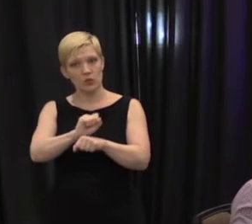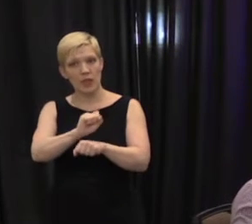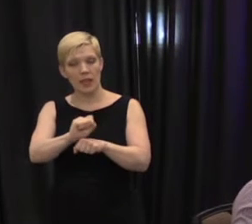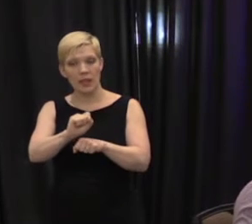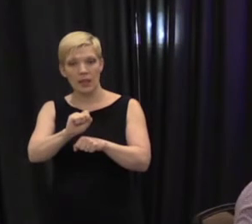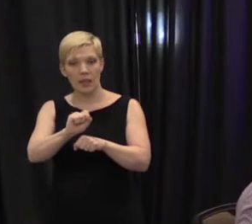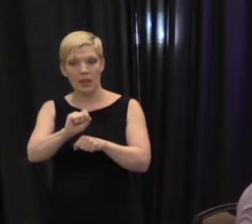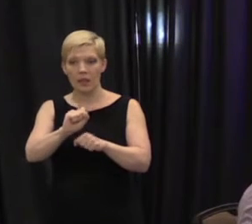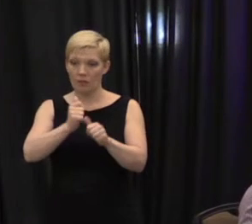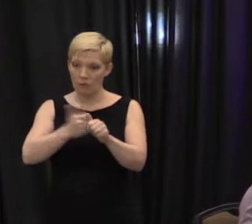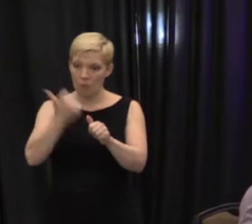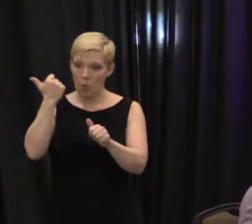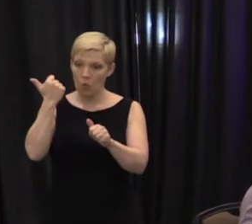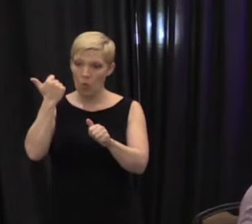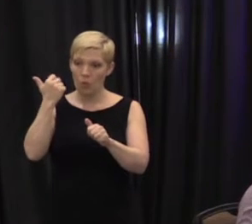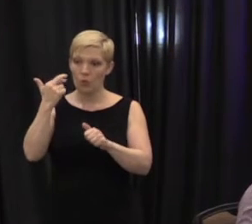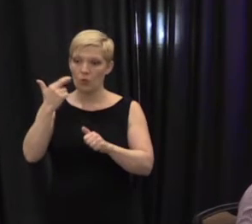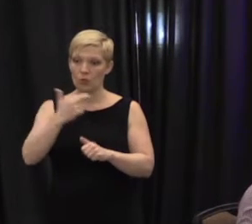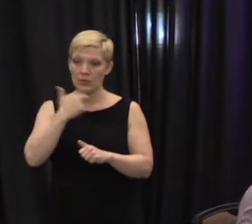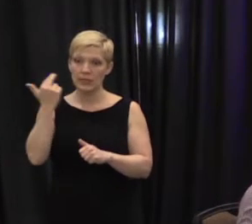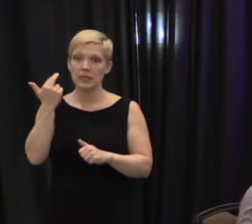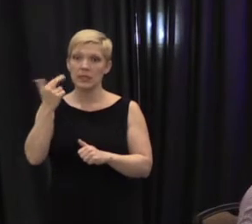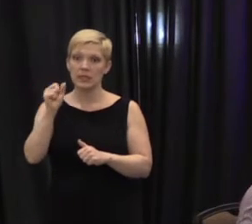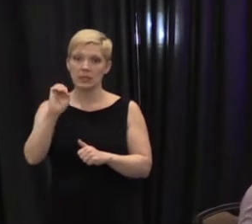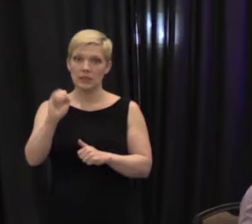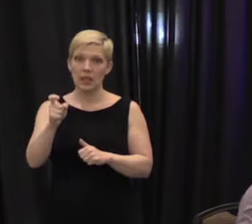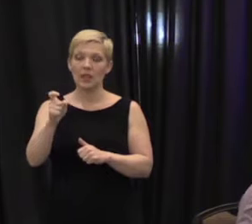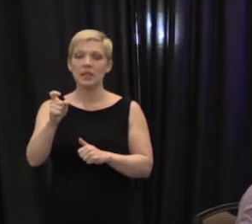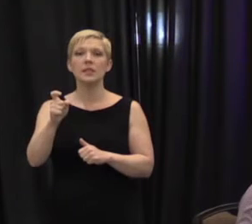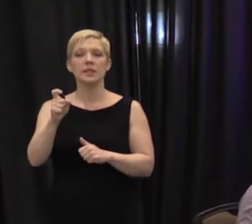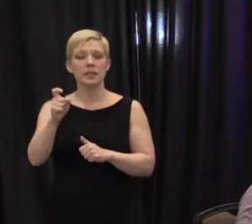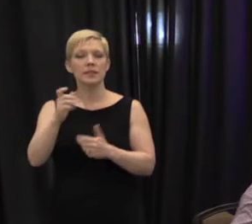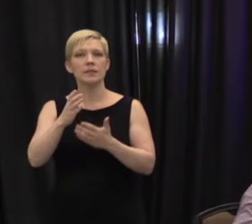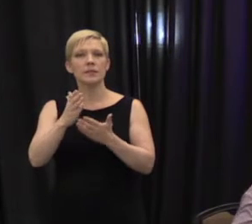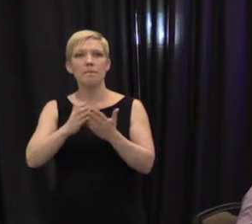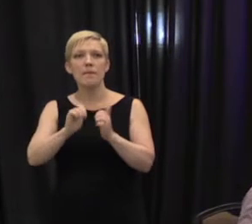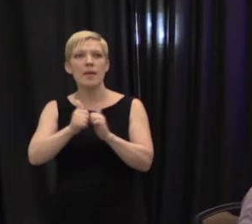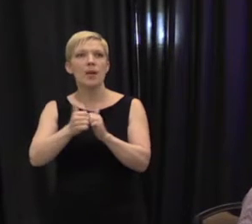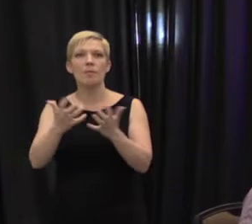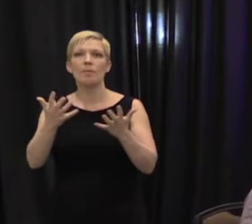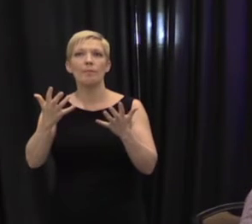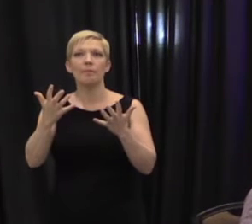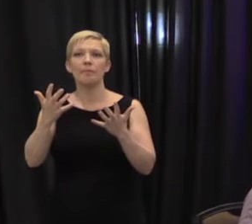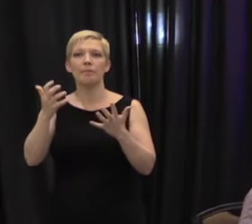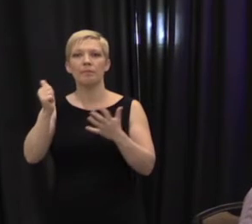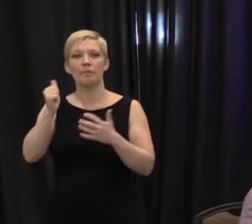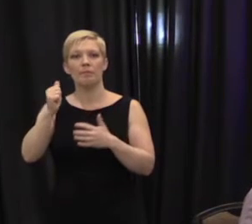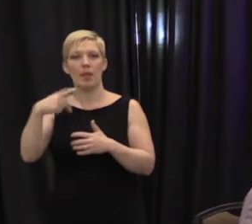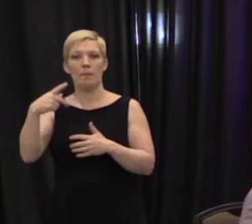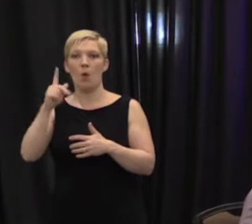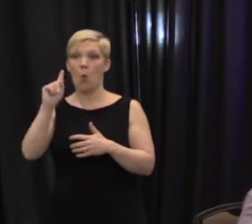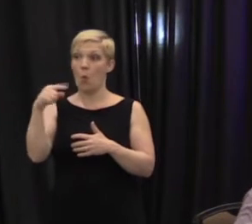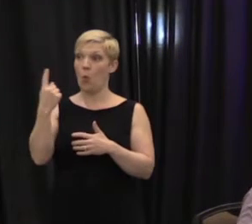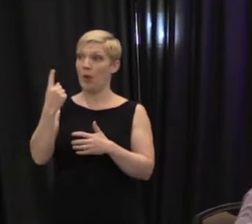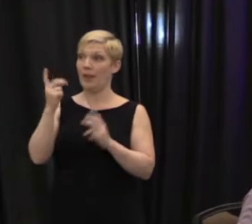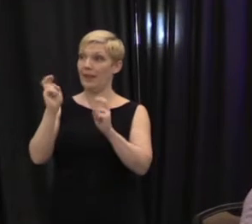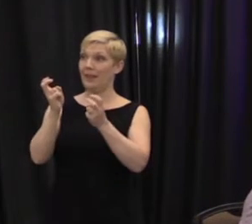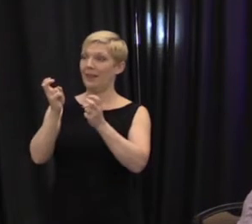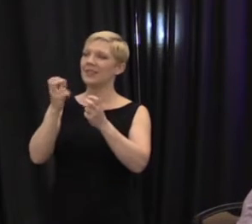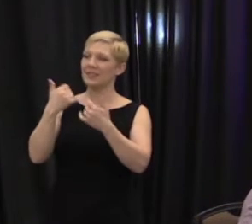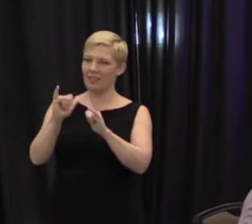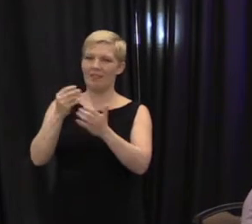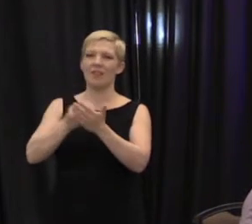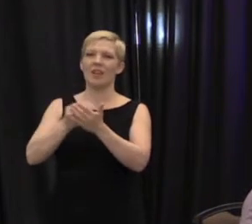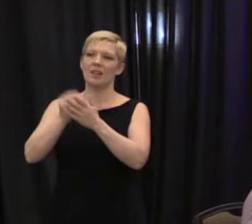avoiding risky sex is somehow, it's just AB-only by a different name, right? It's still